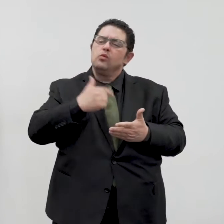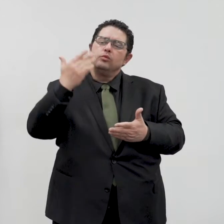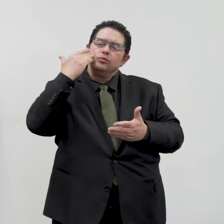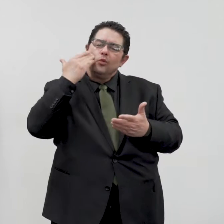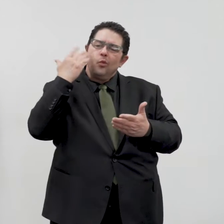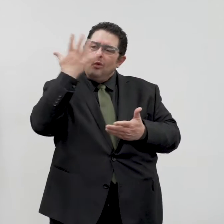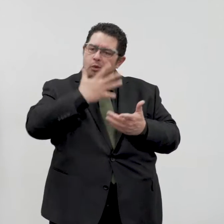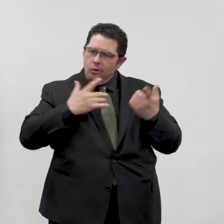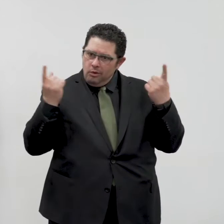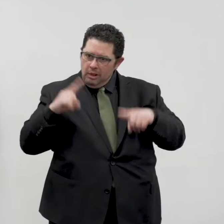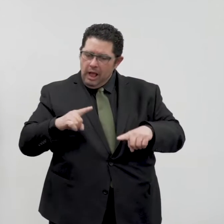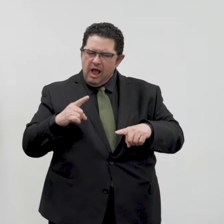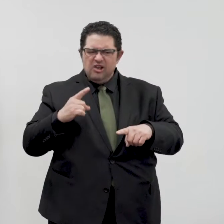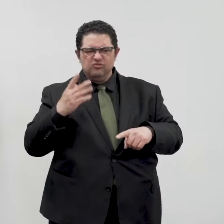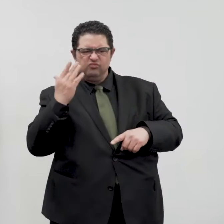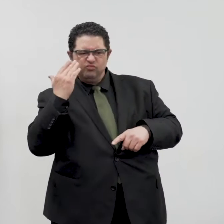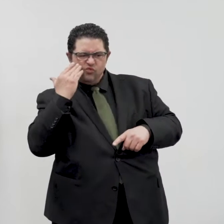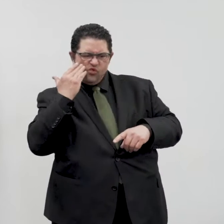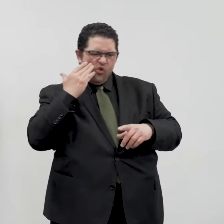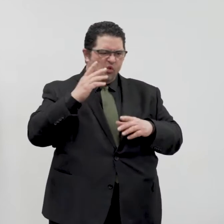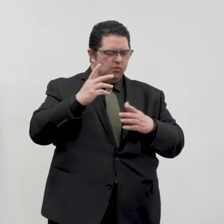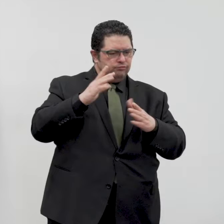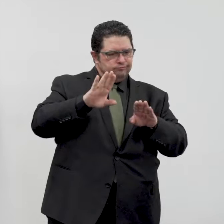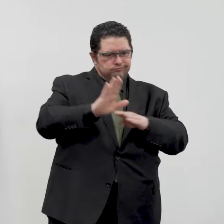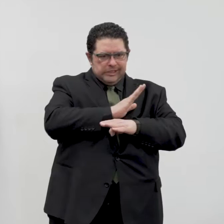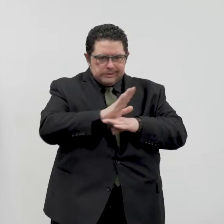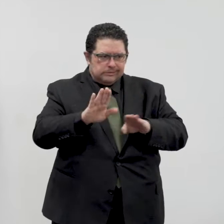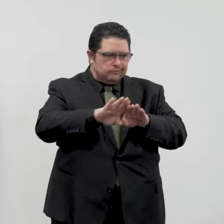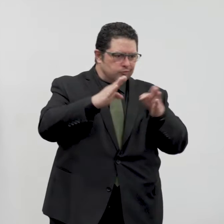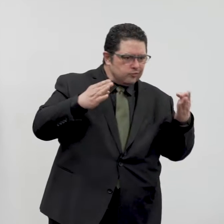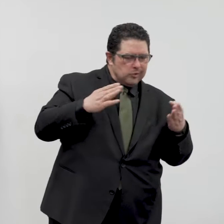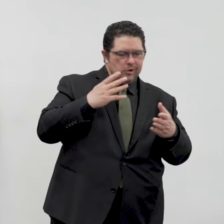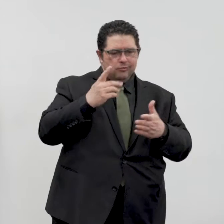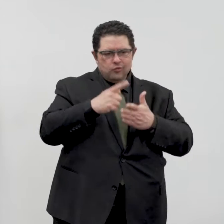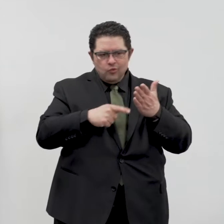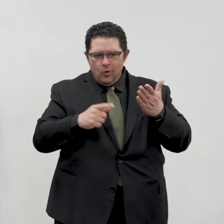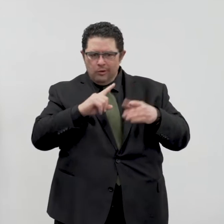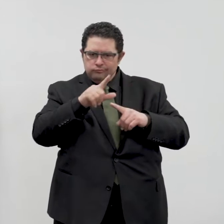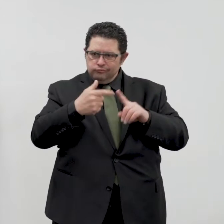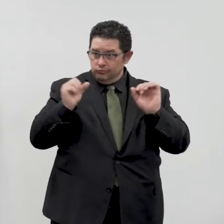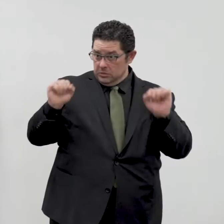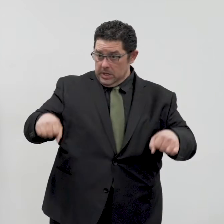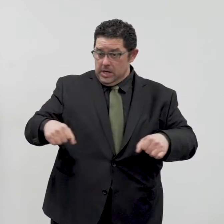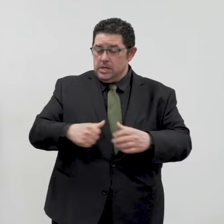thinking of what reopening our businesses look like.